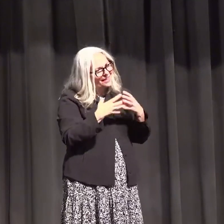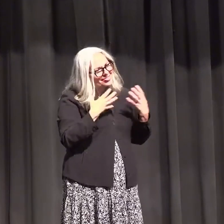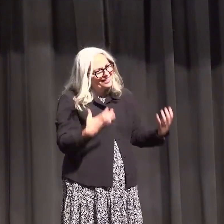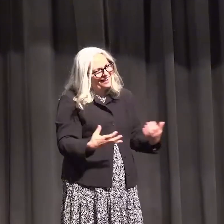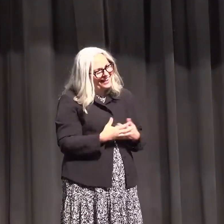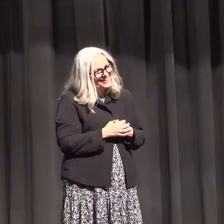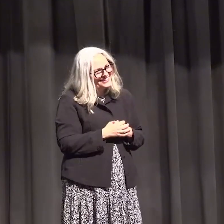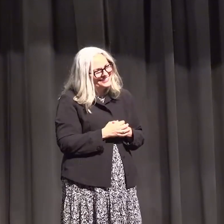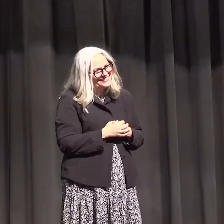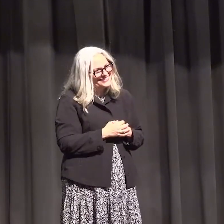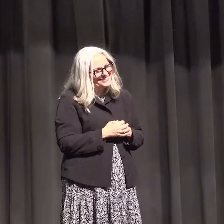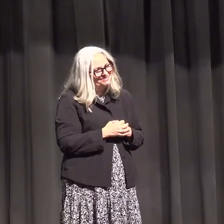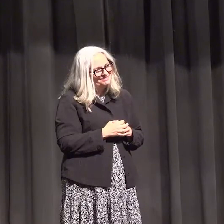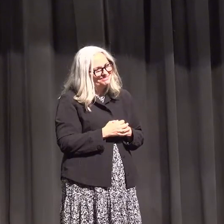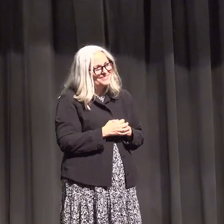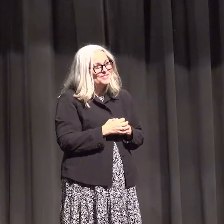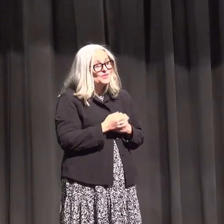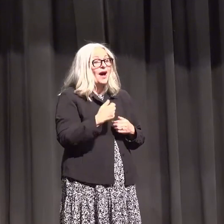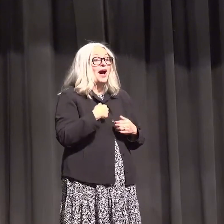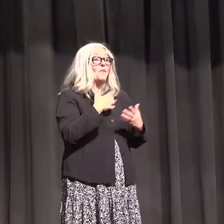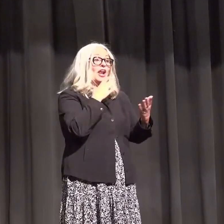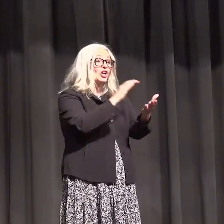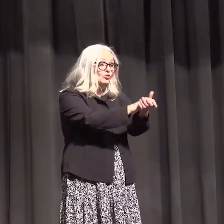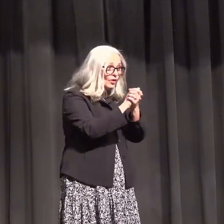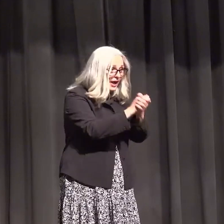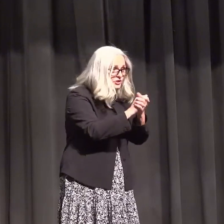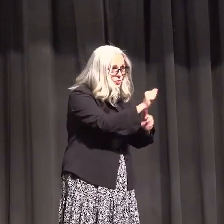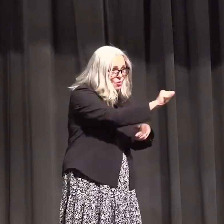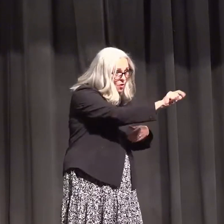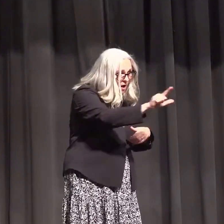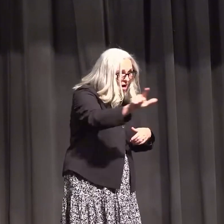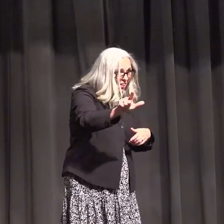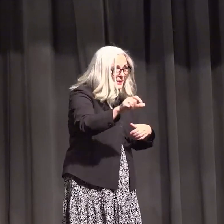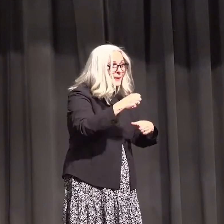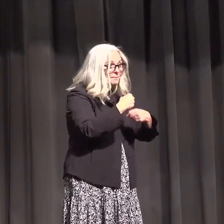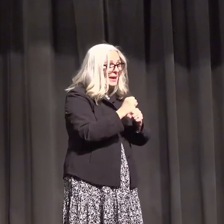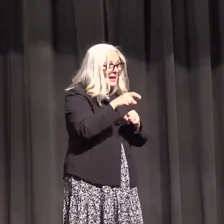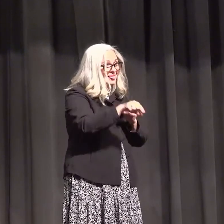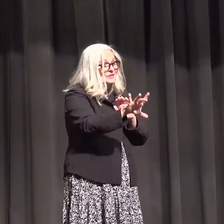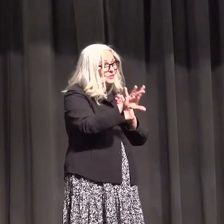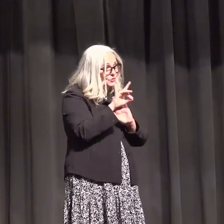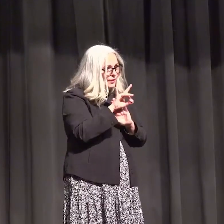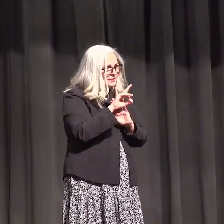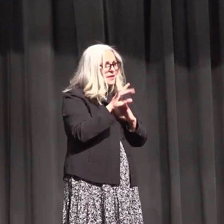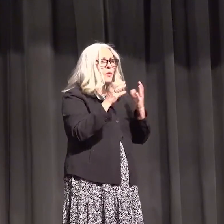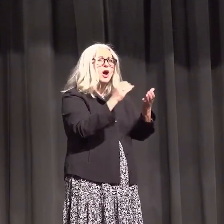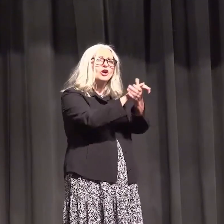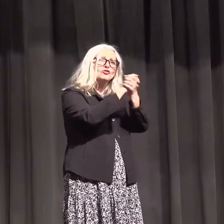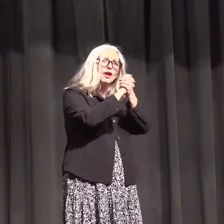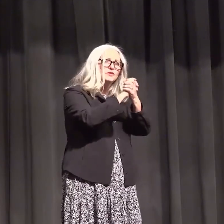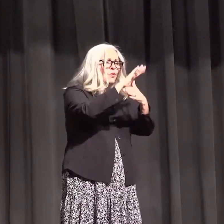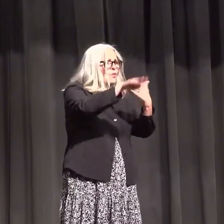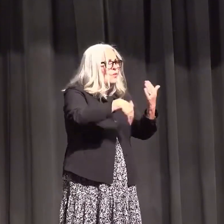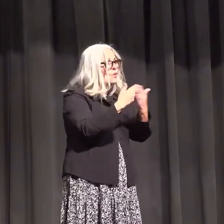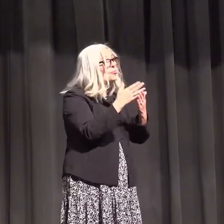offer on this campus, and that just means so much. I want to congratulate each of you By choice,